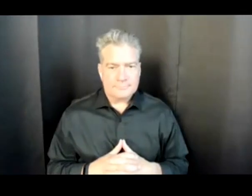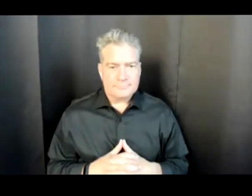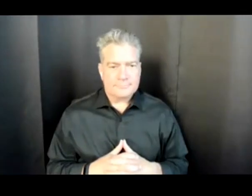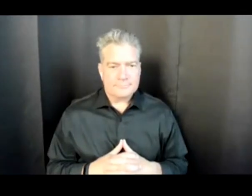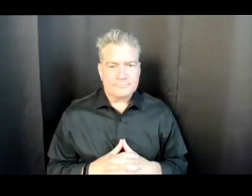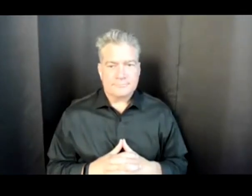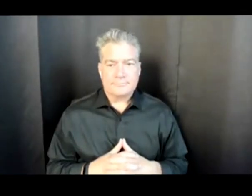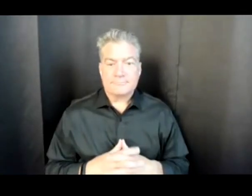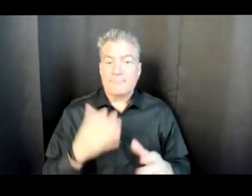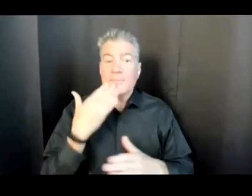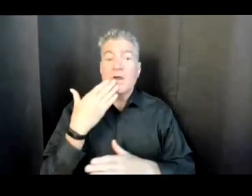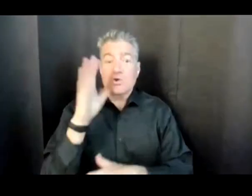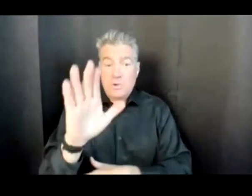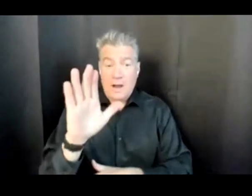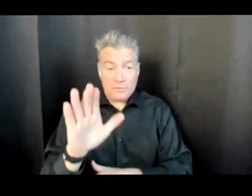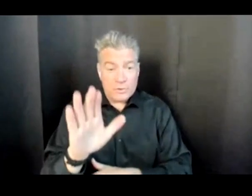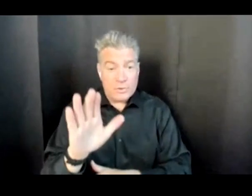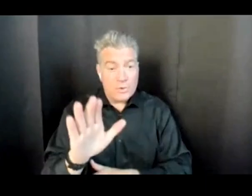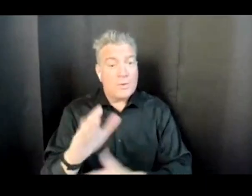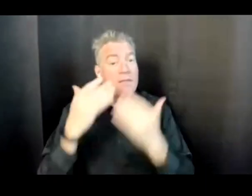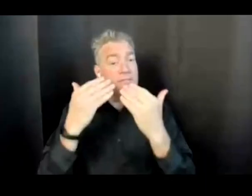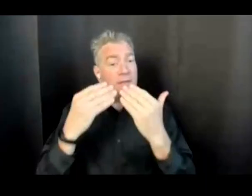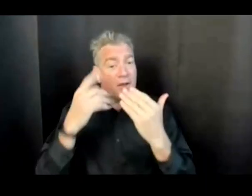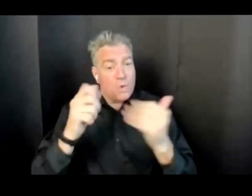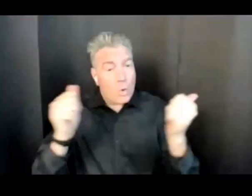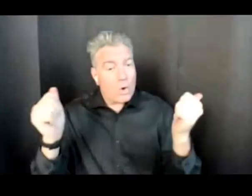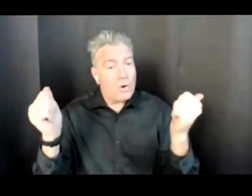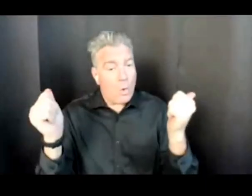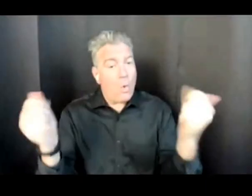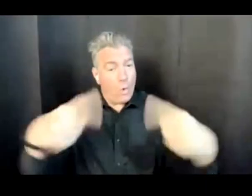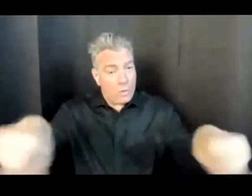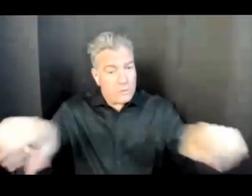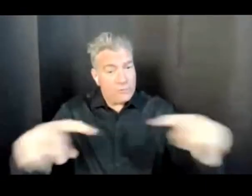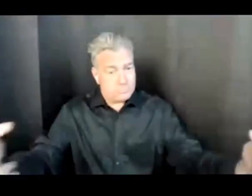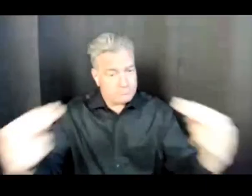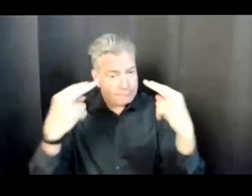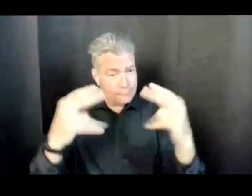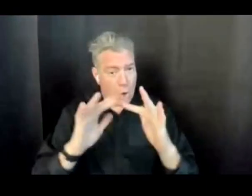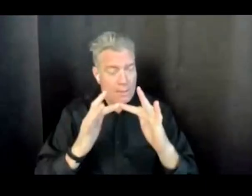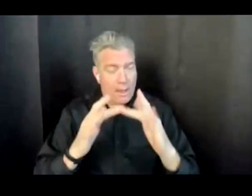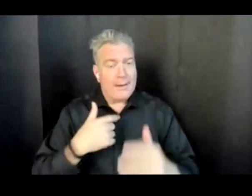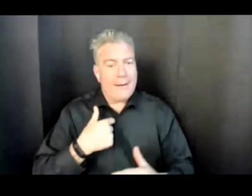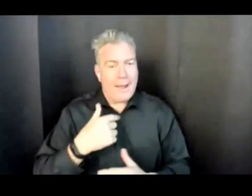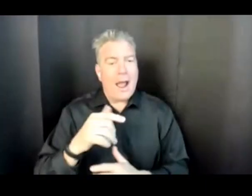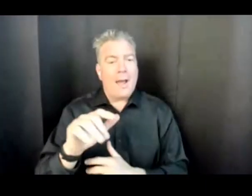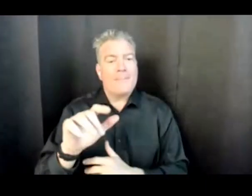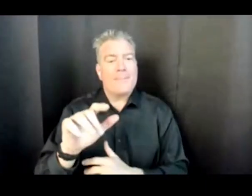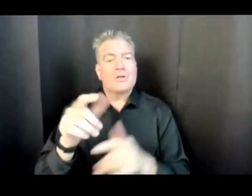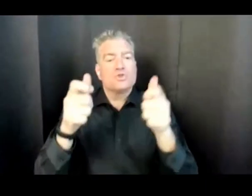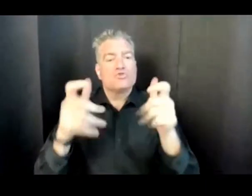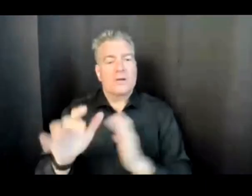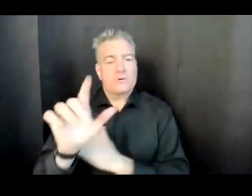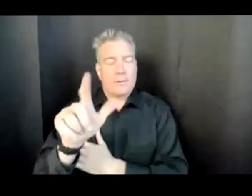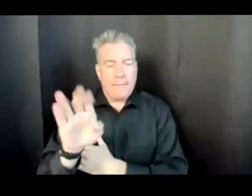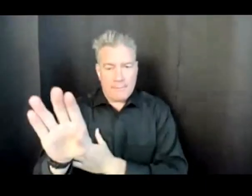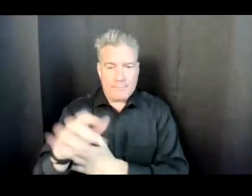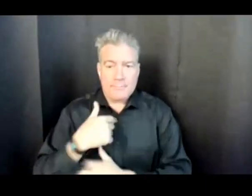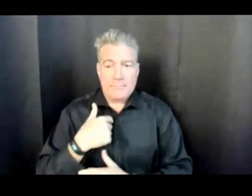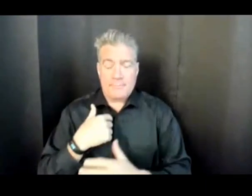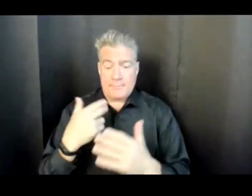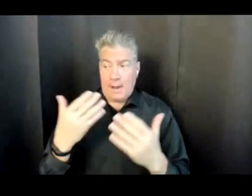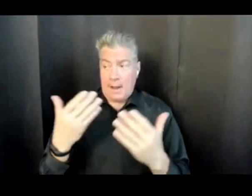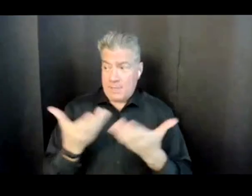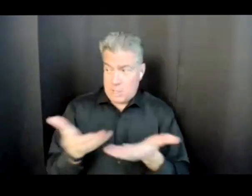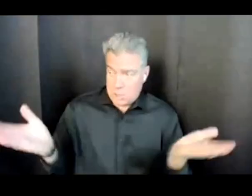Good afternoon, and thank you for joining us online. My name is Josh Lamb, and I'm the Director of GEMA Homeland Security. I'm joined today by Georgia